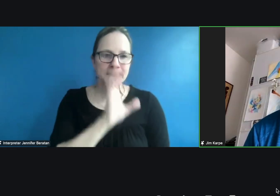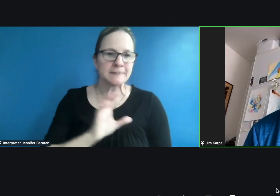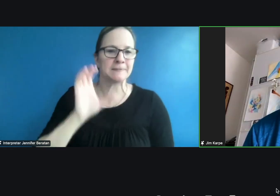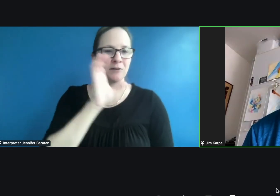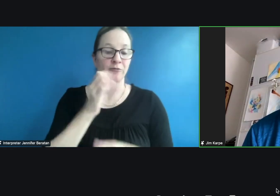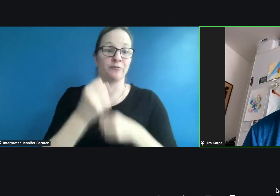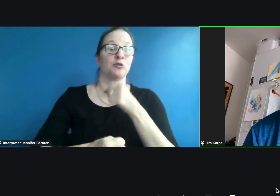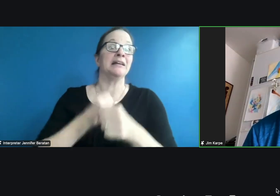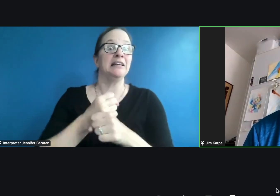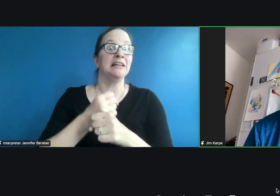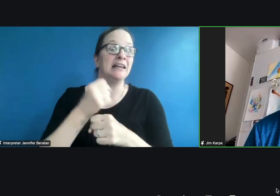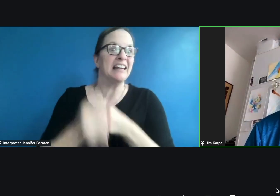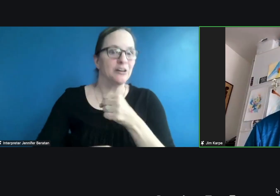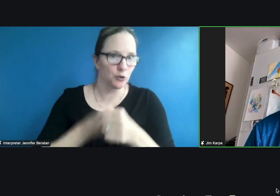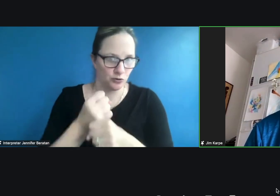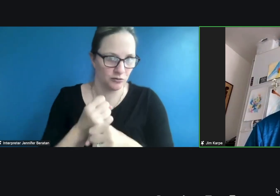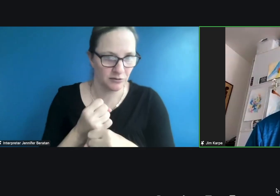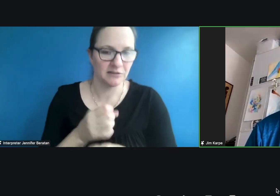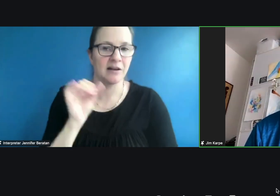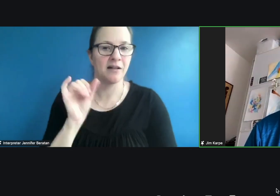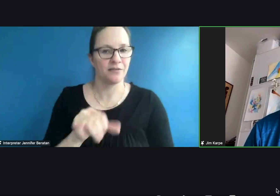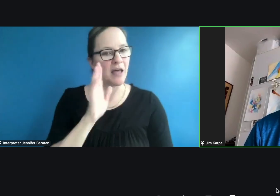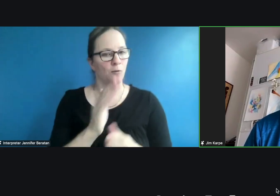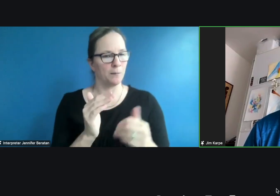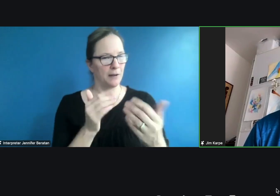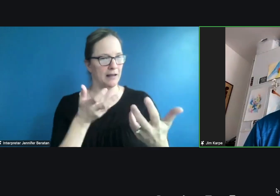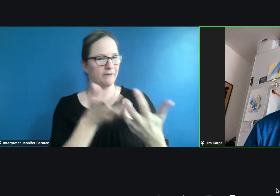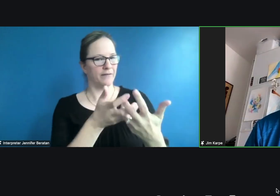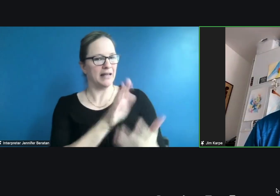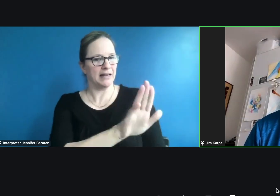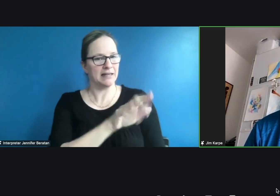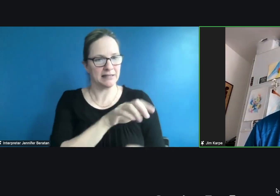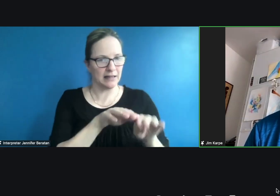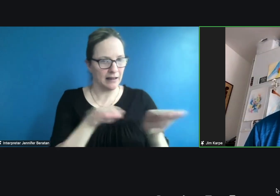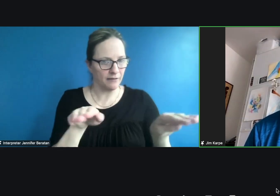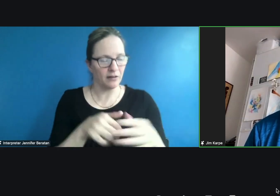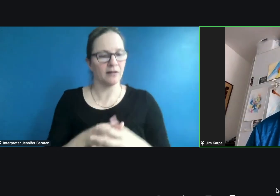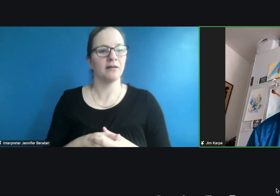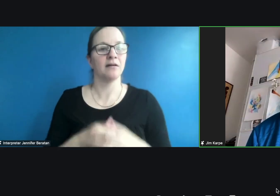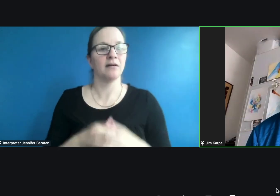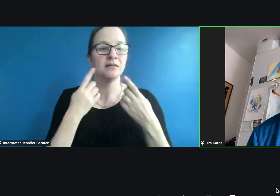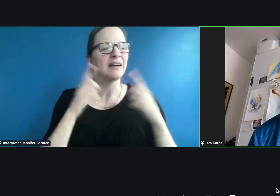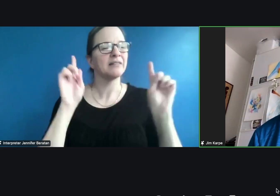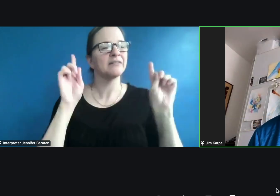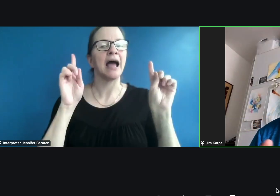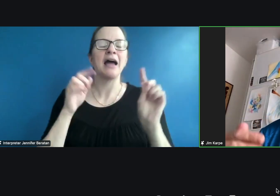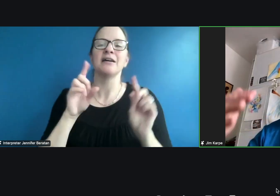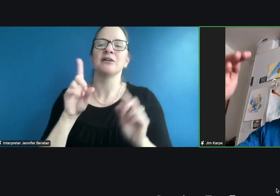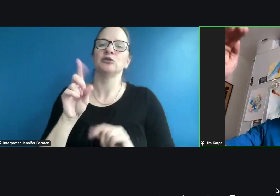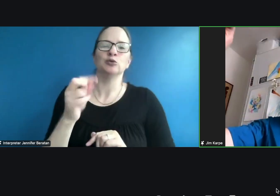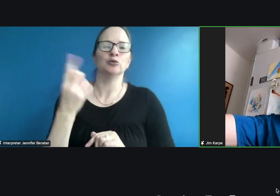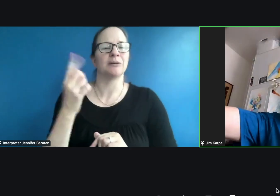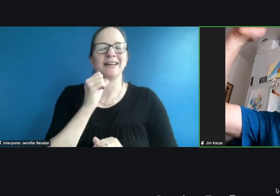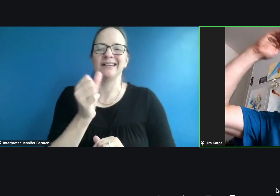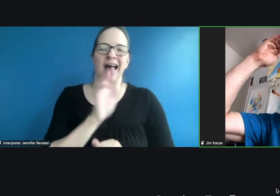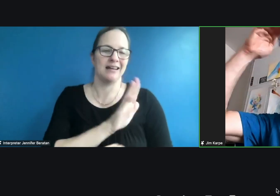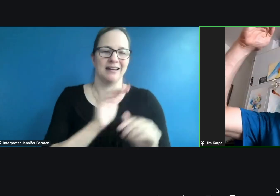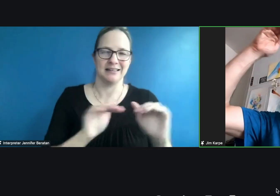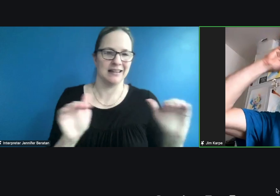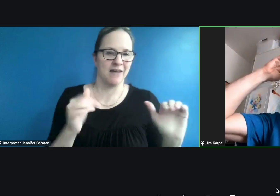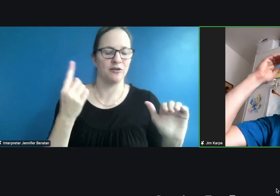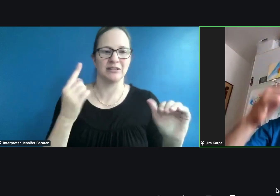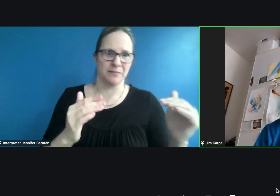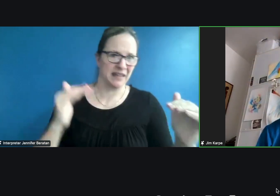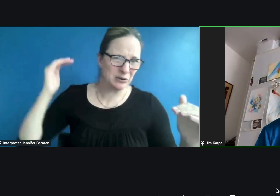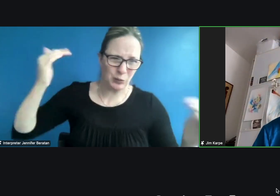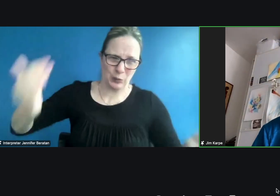literally years that would be at his level. And what we ended up finally doing was something that was not at his level, something that was